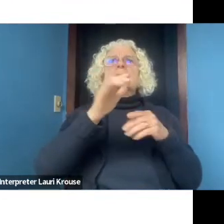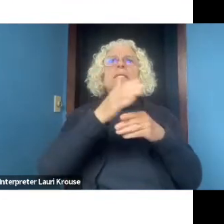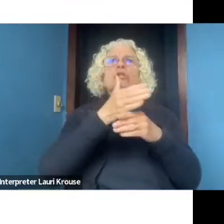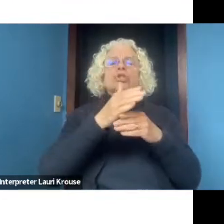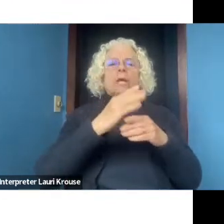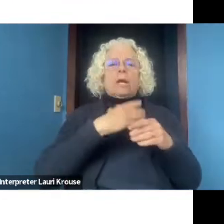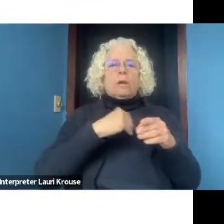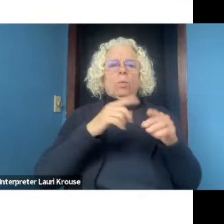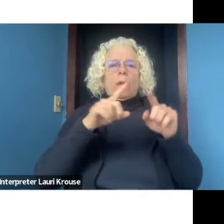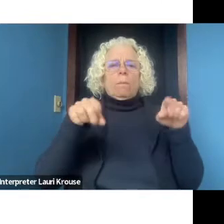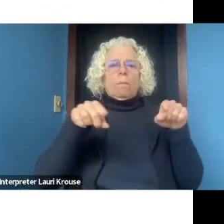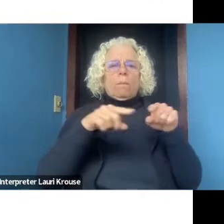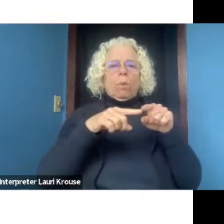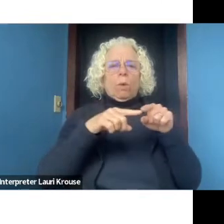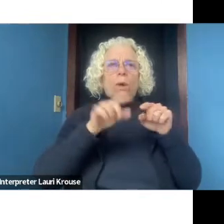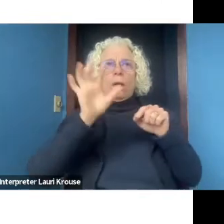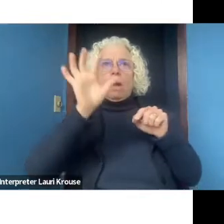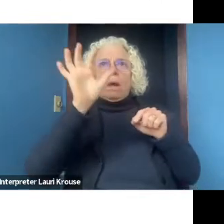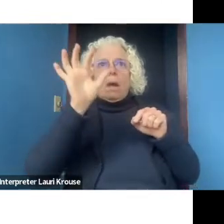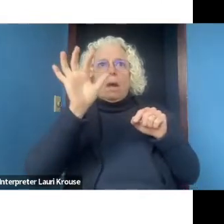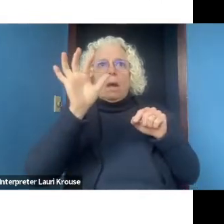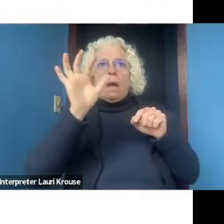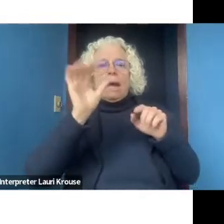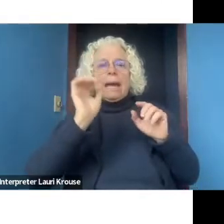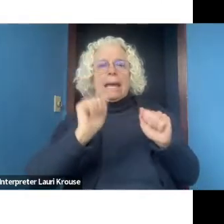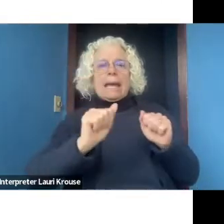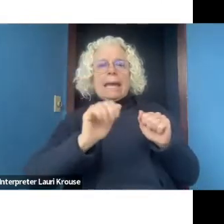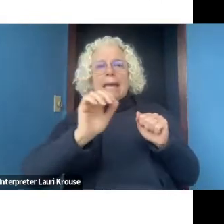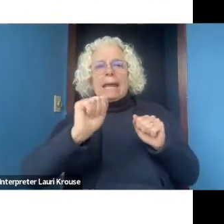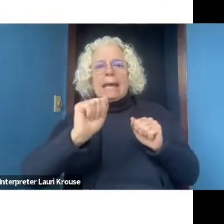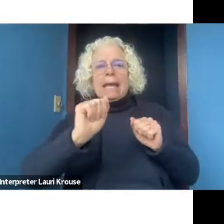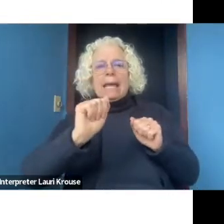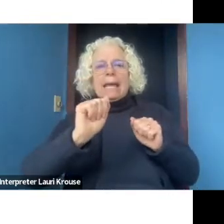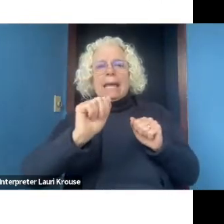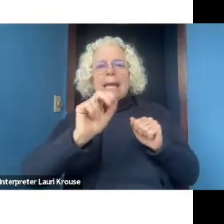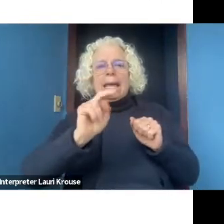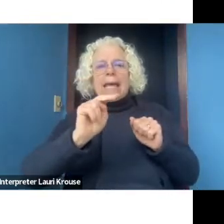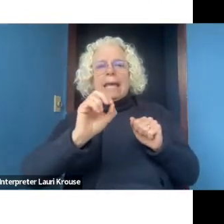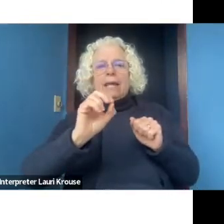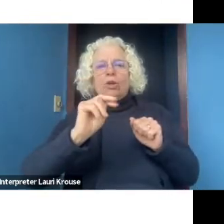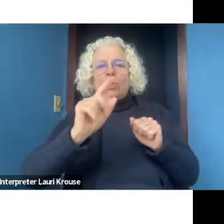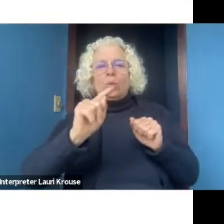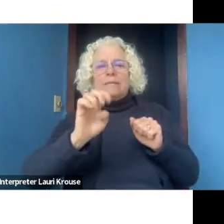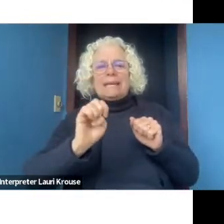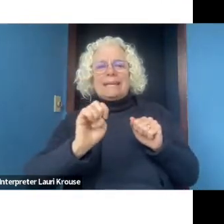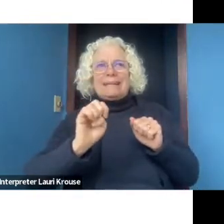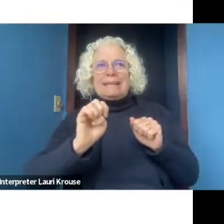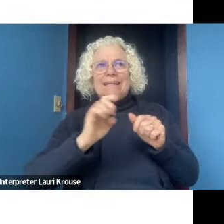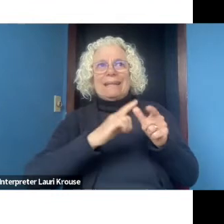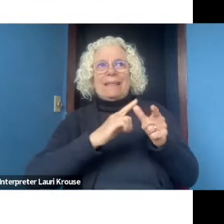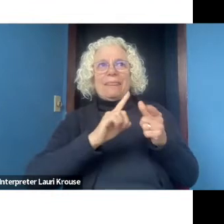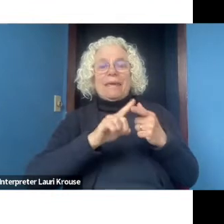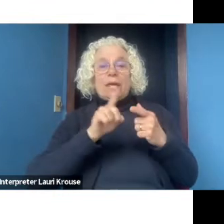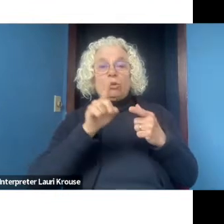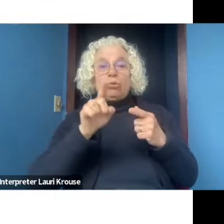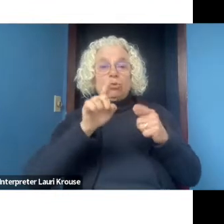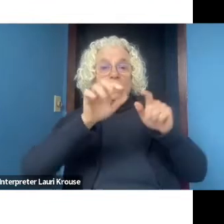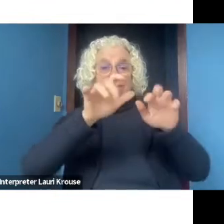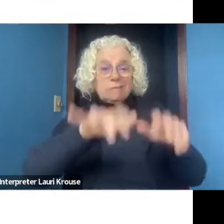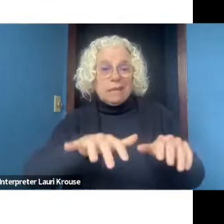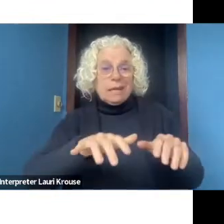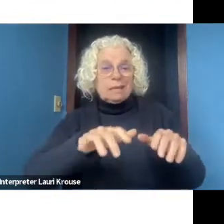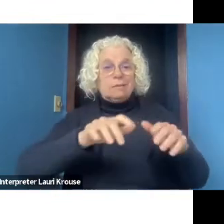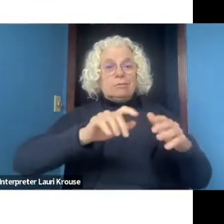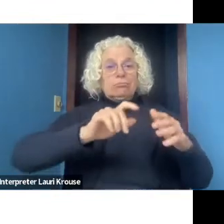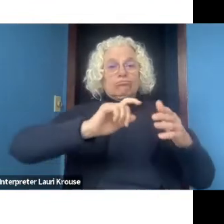to annotate. At that point, you'll get a little toolbar up and you can do text writing, you can draw, you